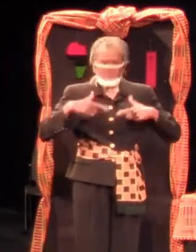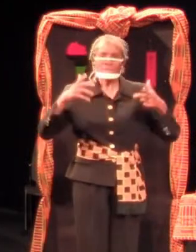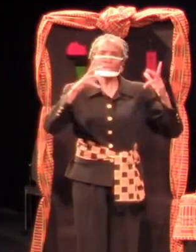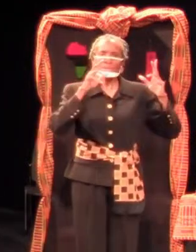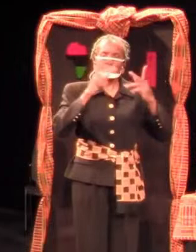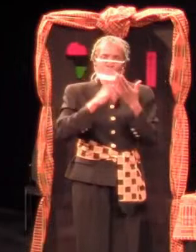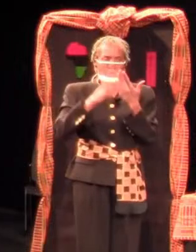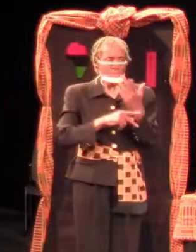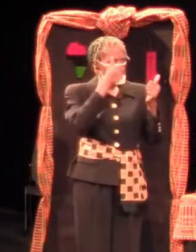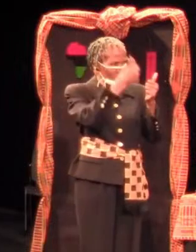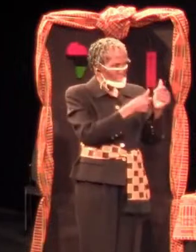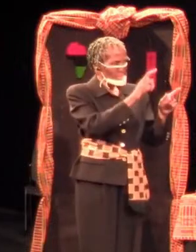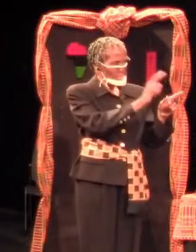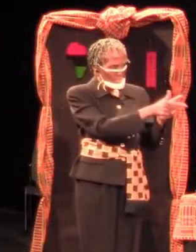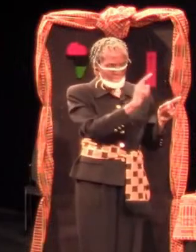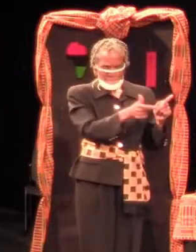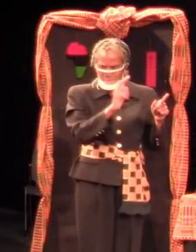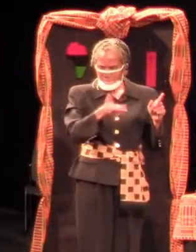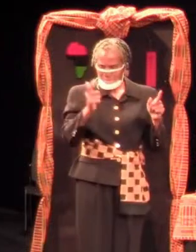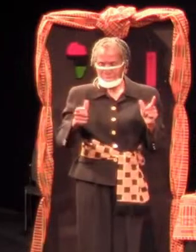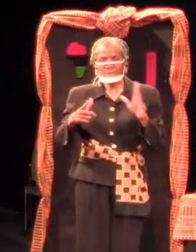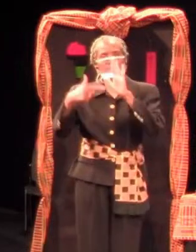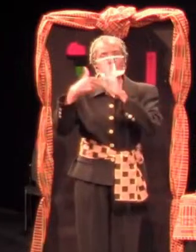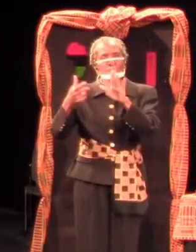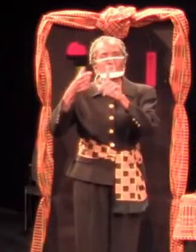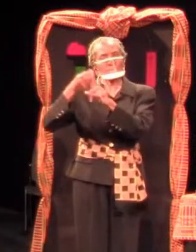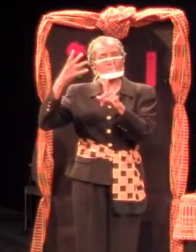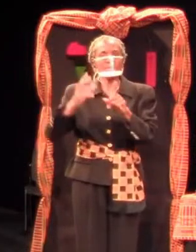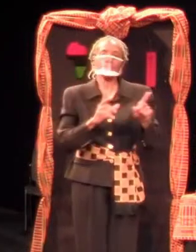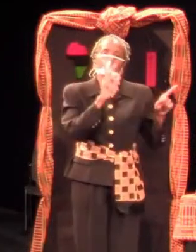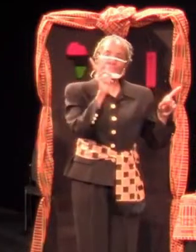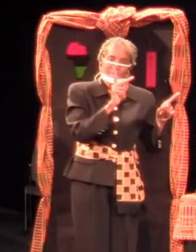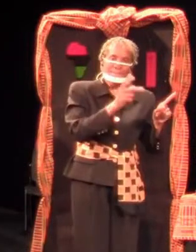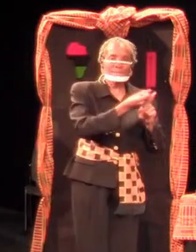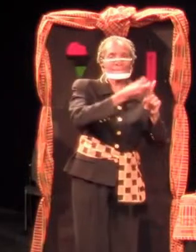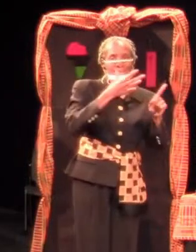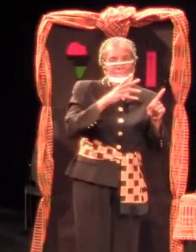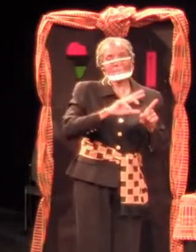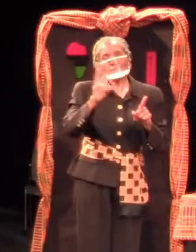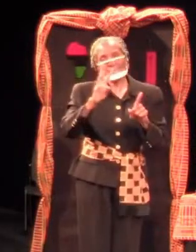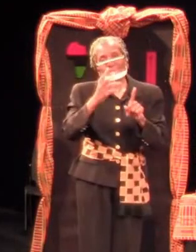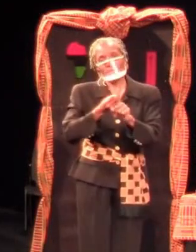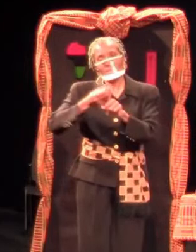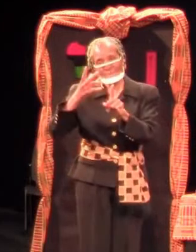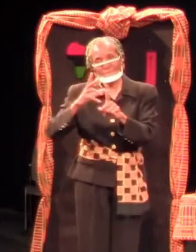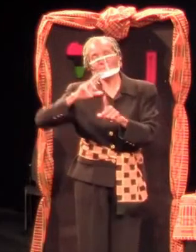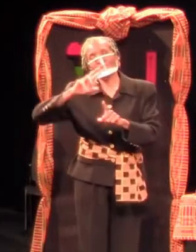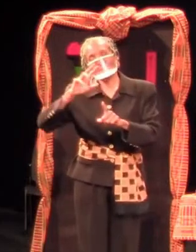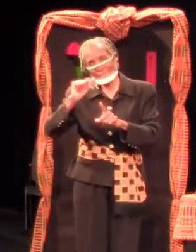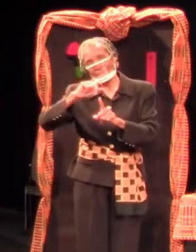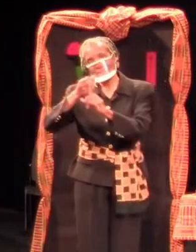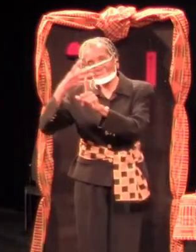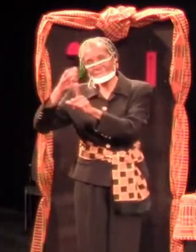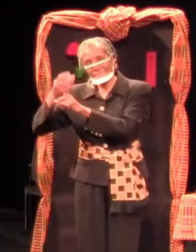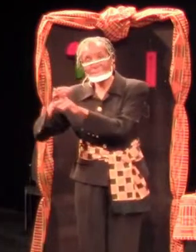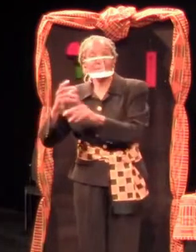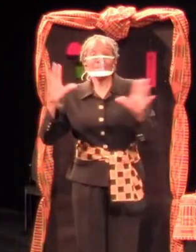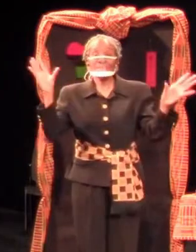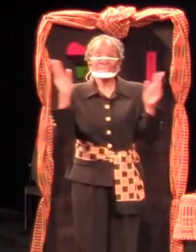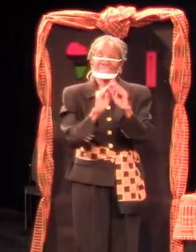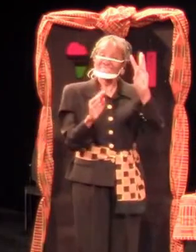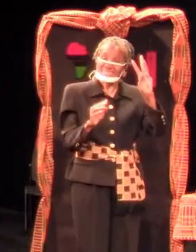program in which each of them represented and explained a letter of Kwanzaa. Since Kwanzaa, which means first, has